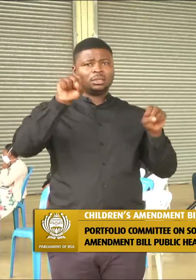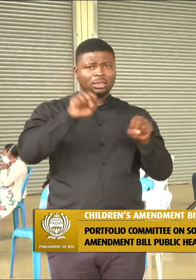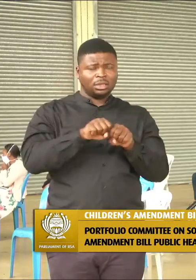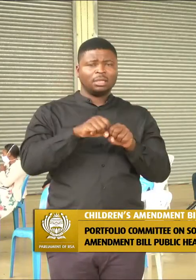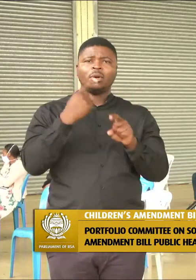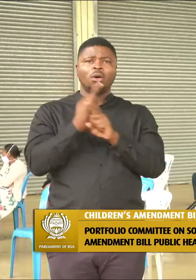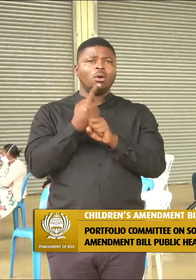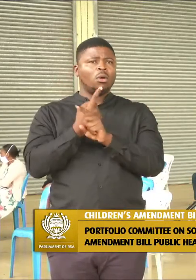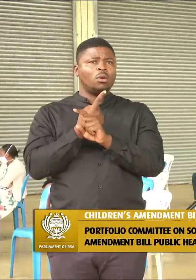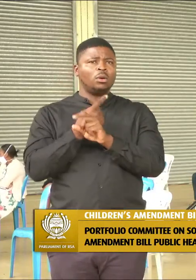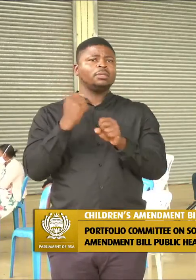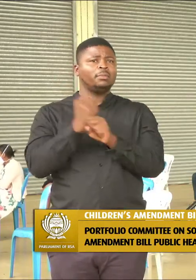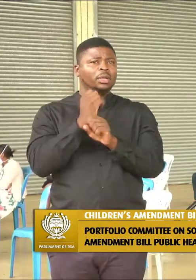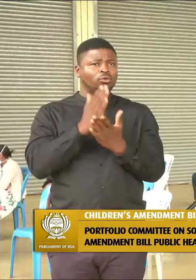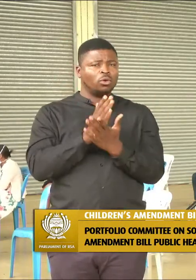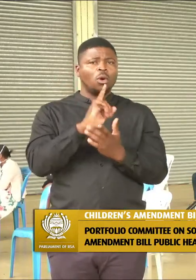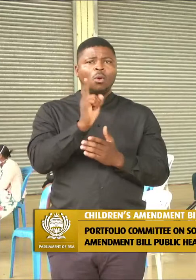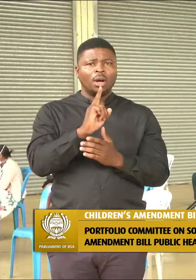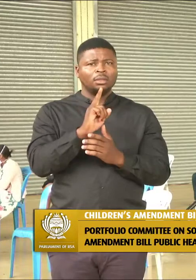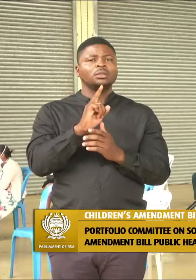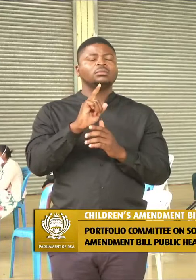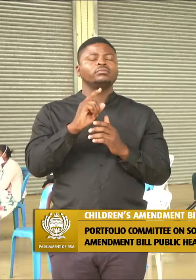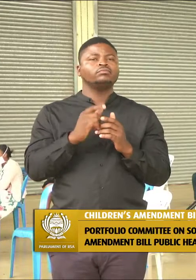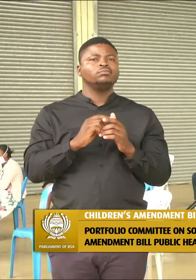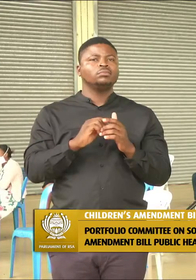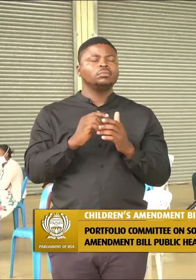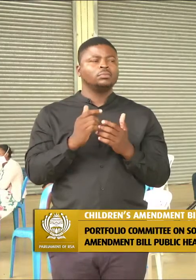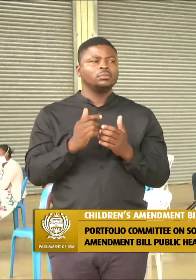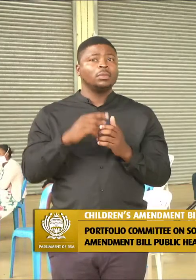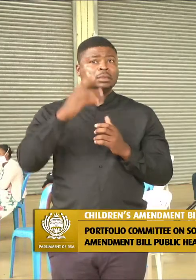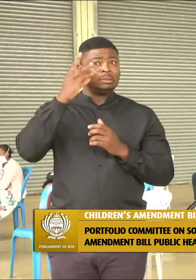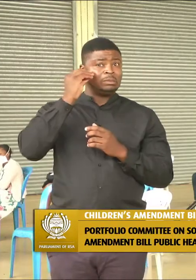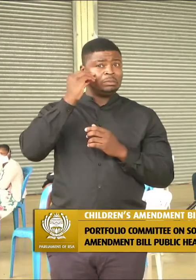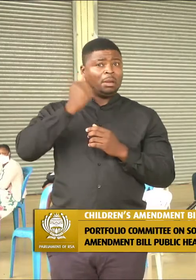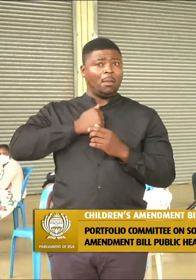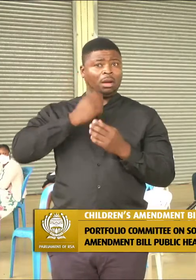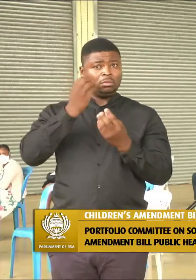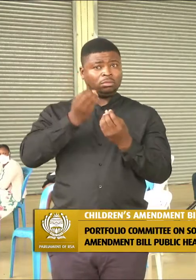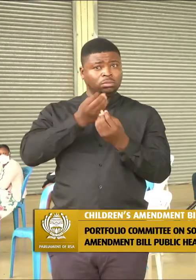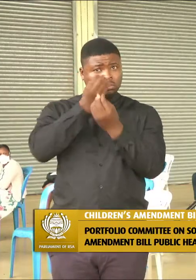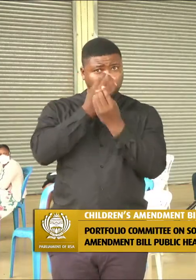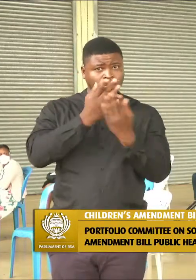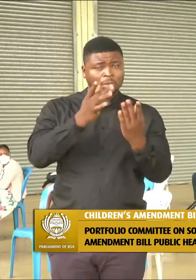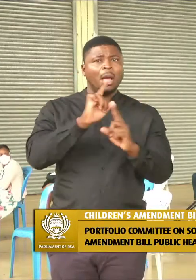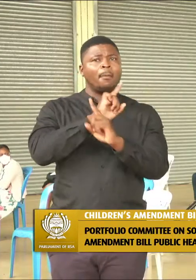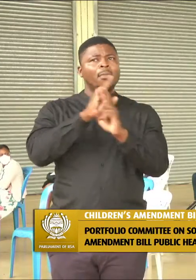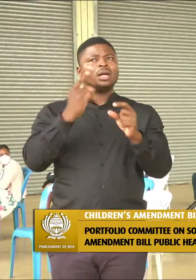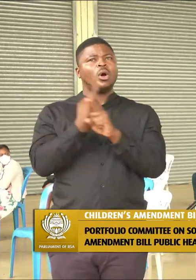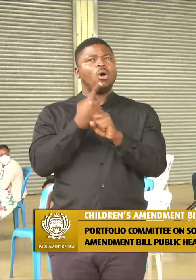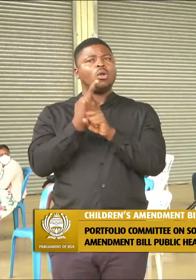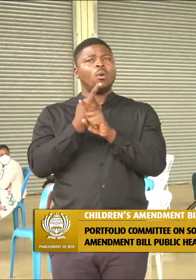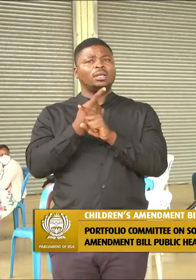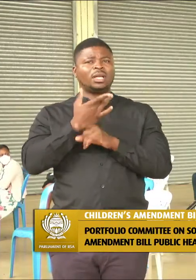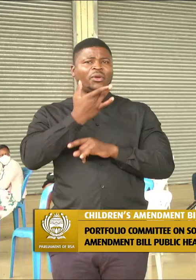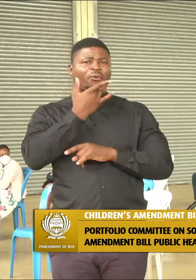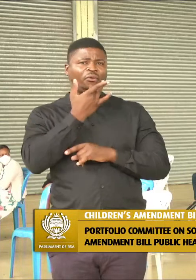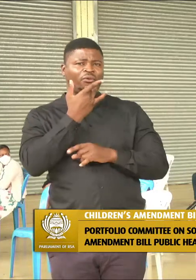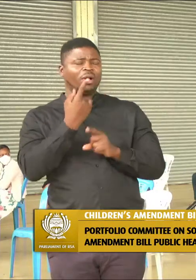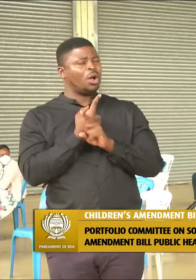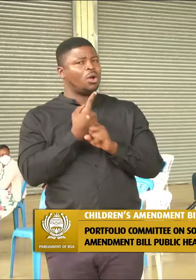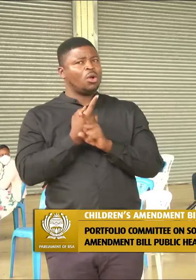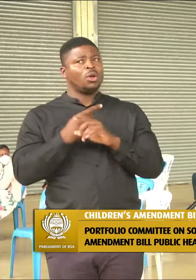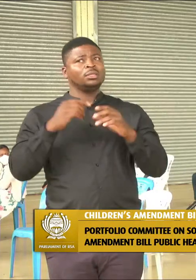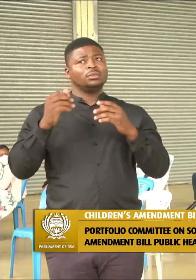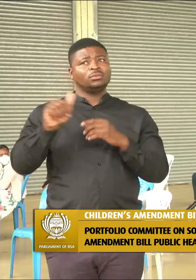nje ngisheshise ngokwalokho engike ngabhekana nakho. has been a heavily biased system. Ngiye ngabhekana nesimo